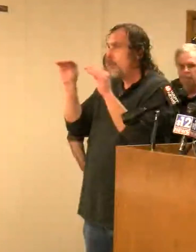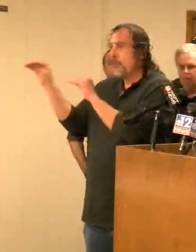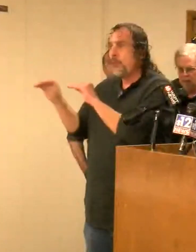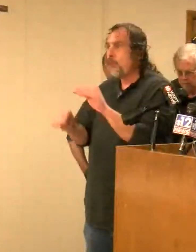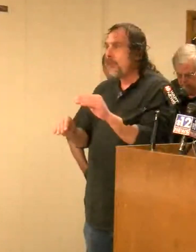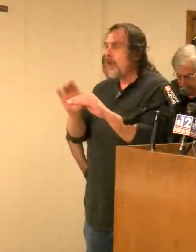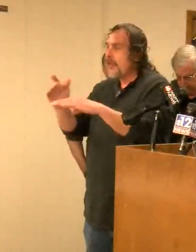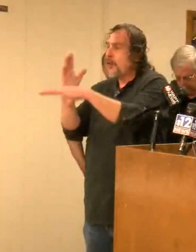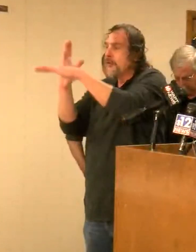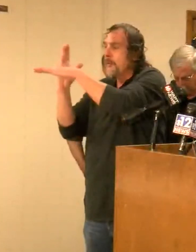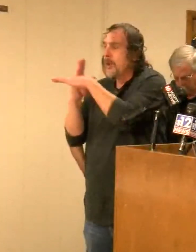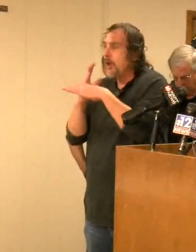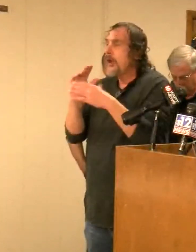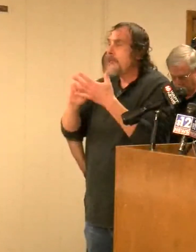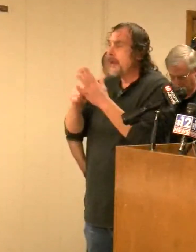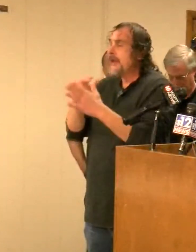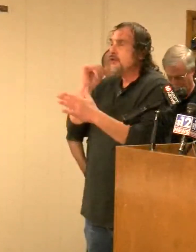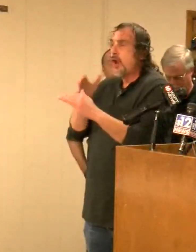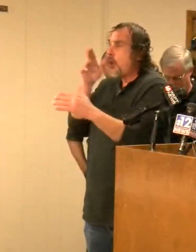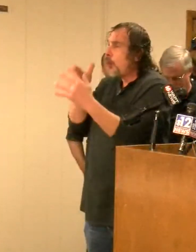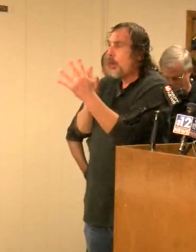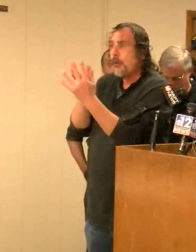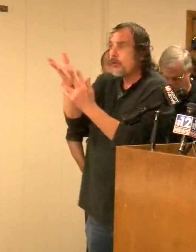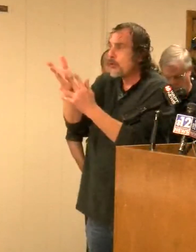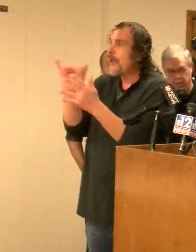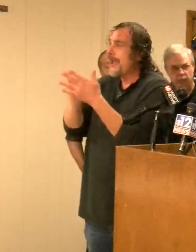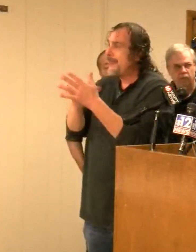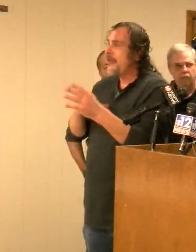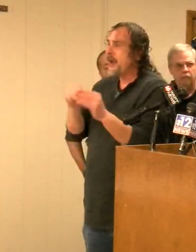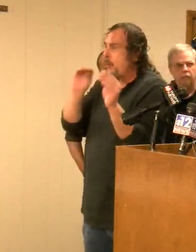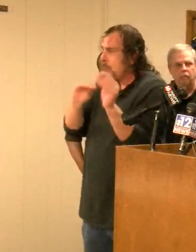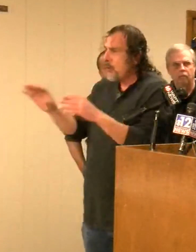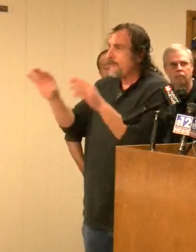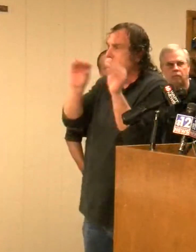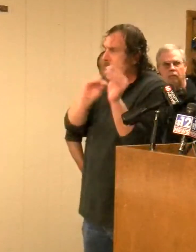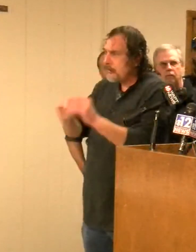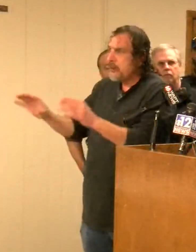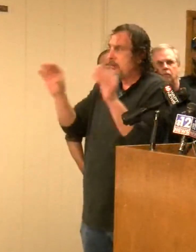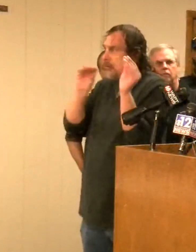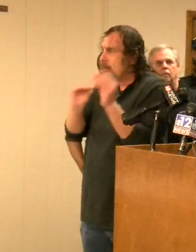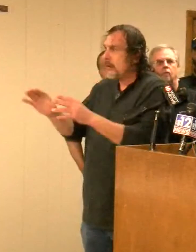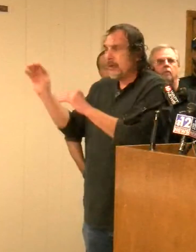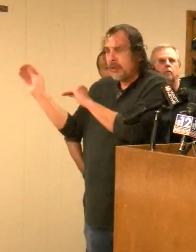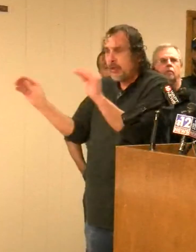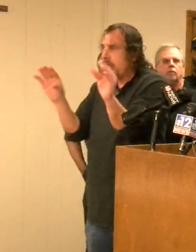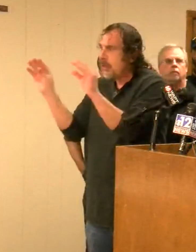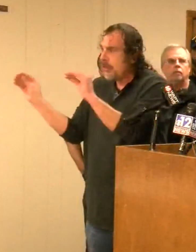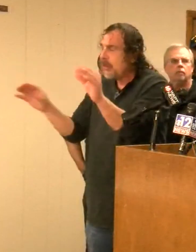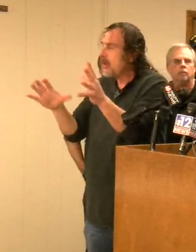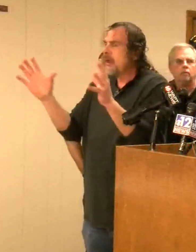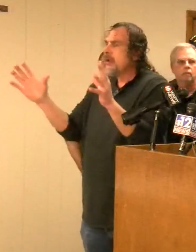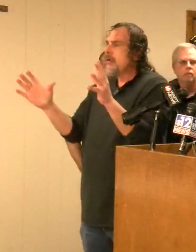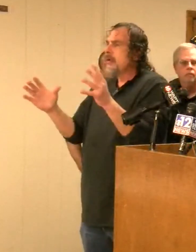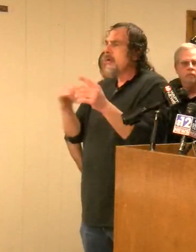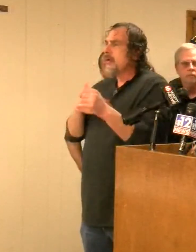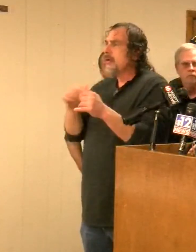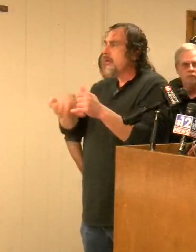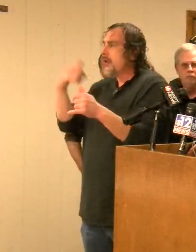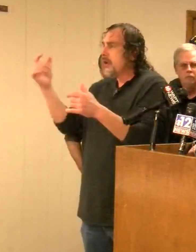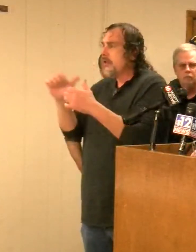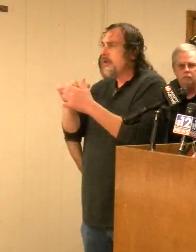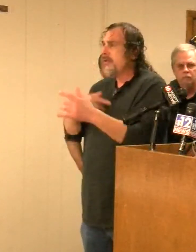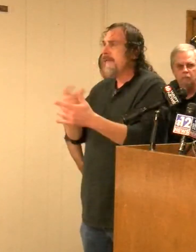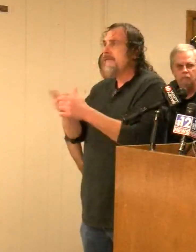The barricades mean do not go any further, and they continuously are moving those in and out and back and forth to support all the activities of the